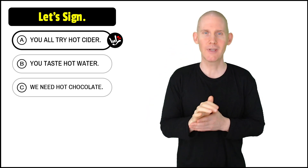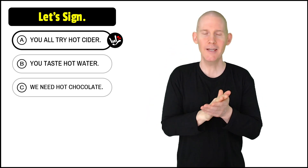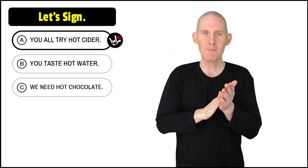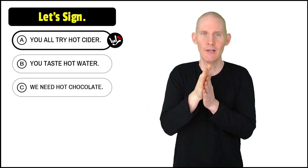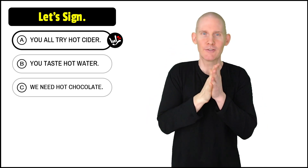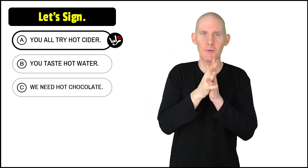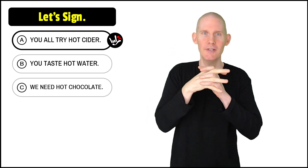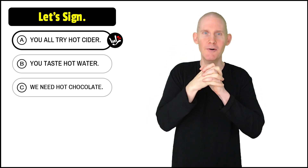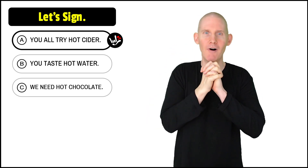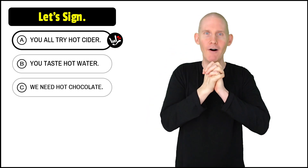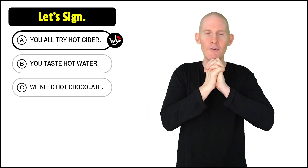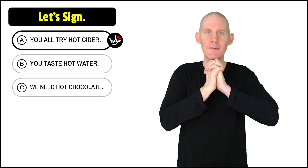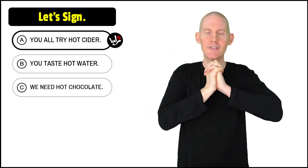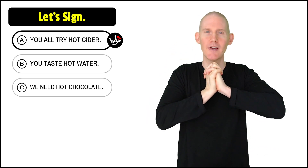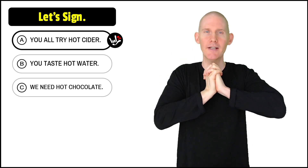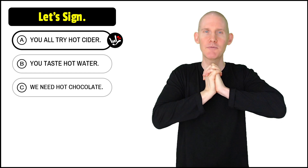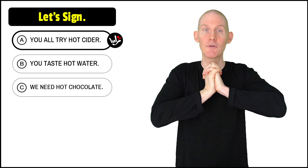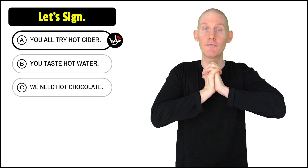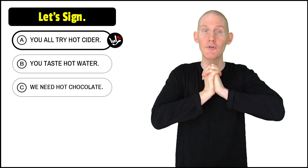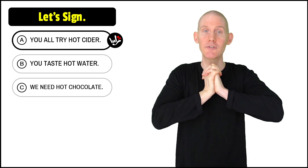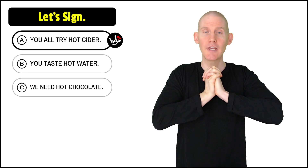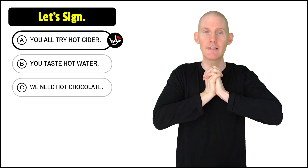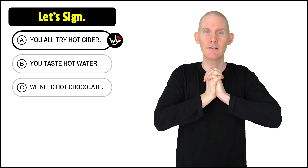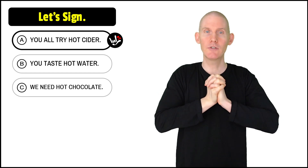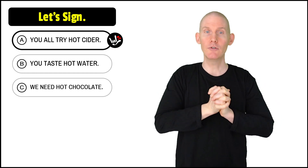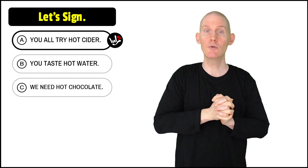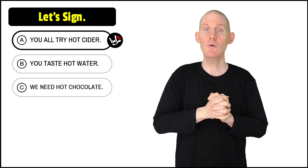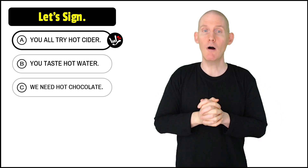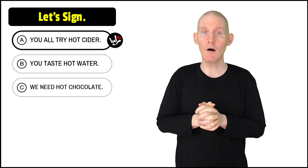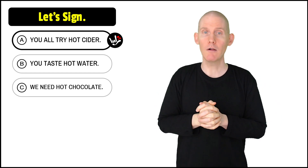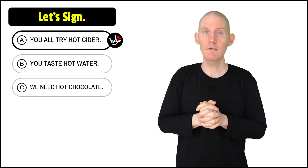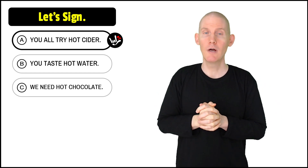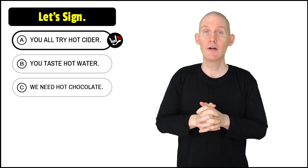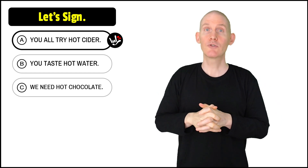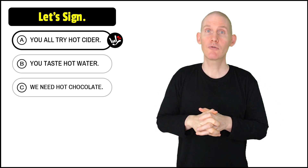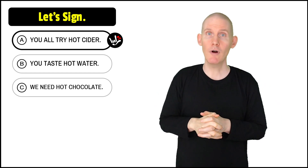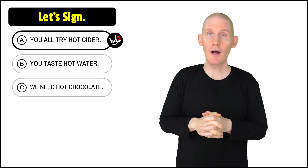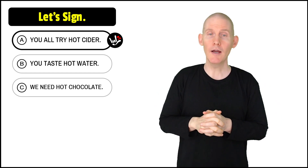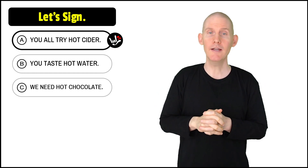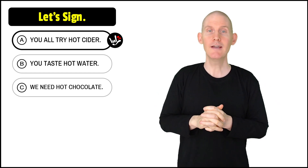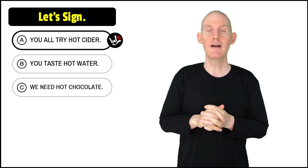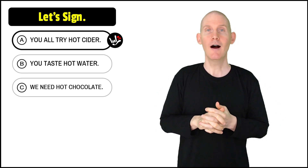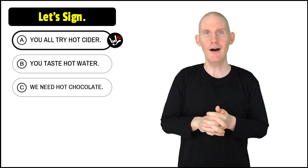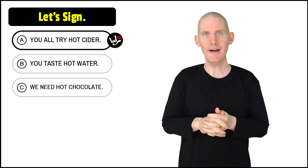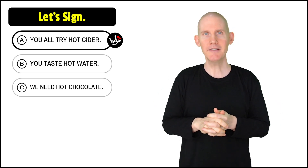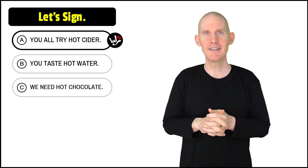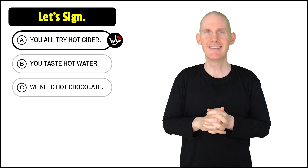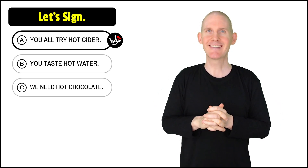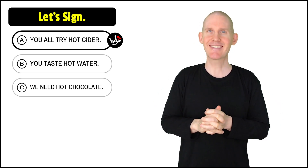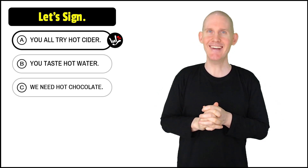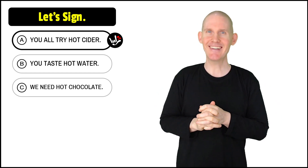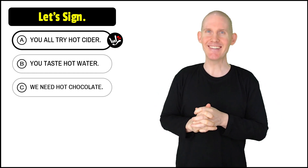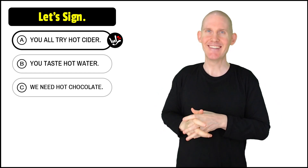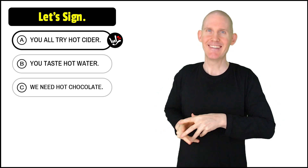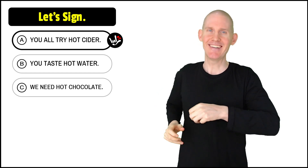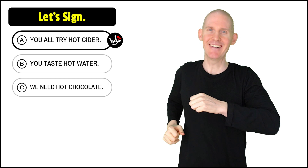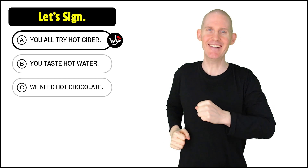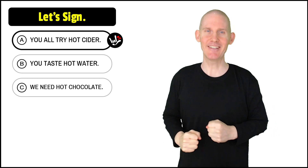Okay, so we know all of the signs for the full sentence. You all try hot cider. All right, let's do